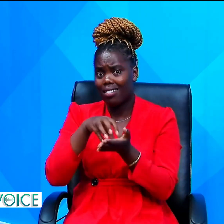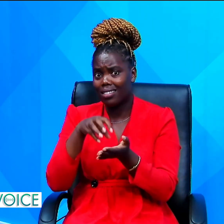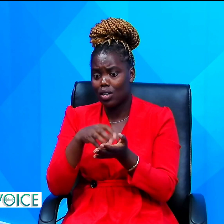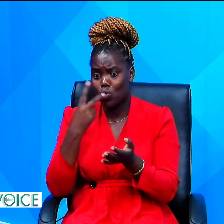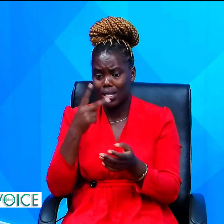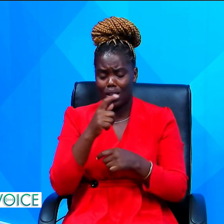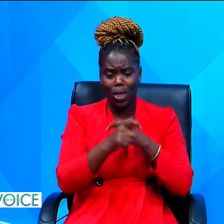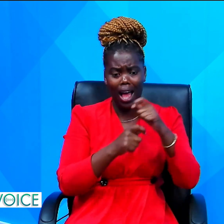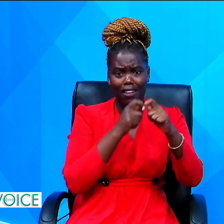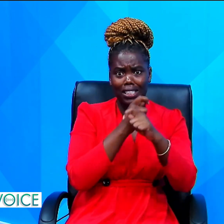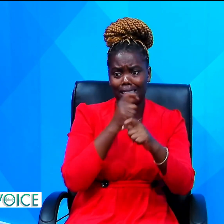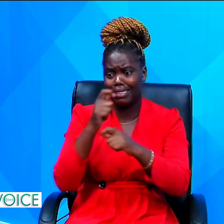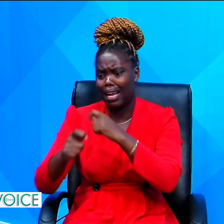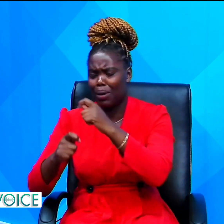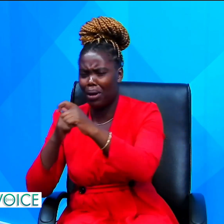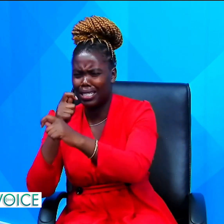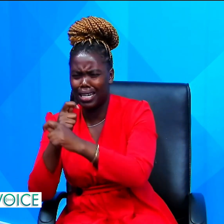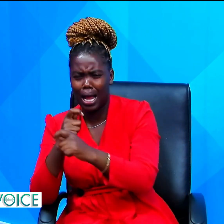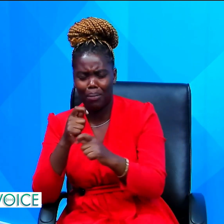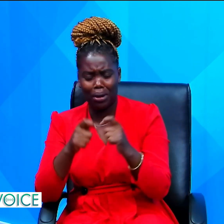These three types of hepatitis,